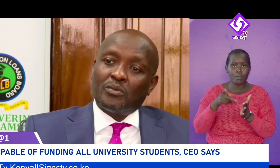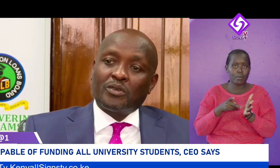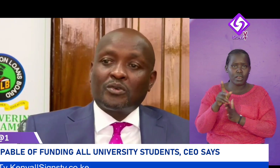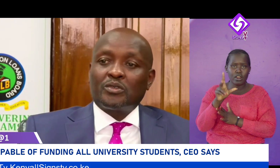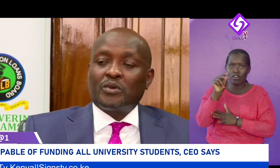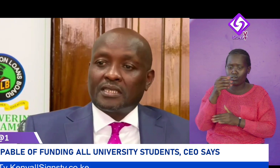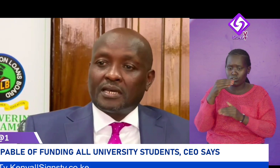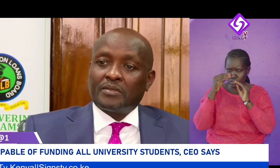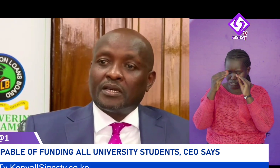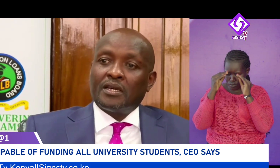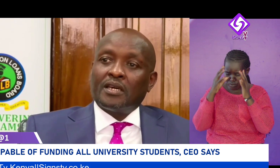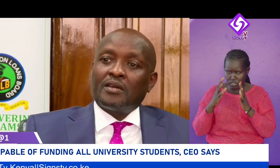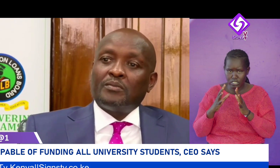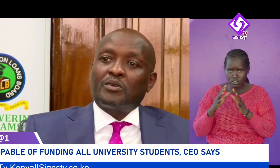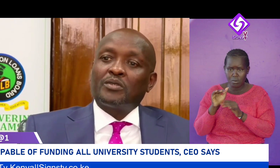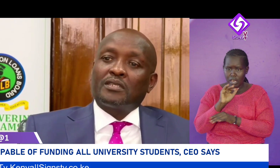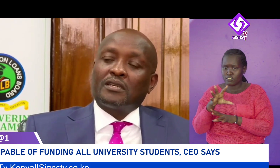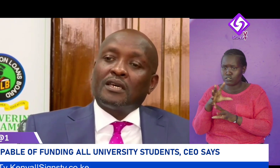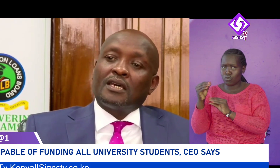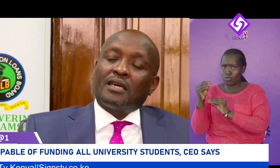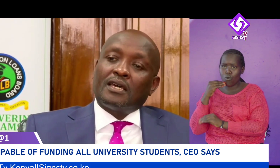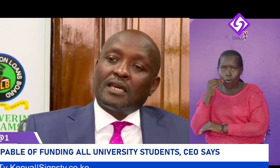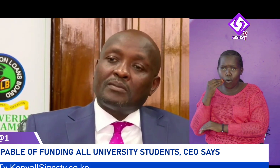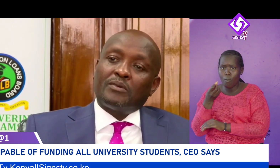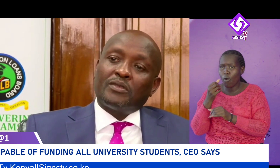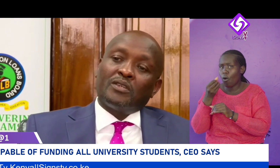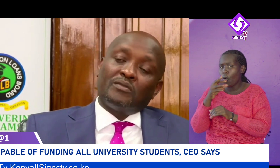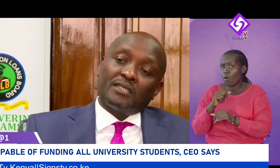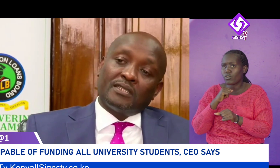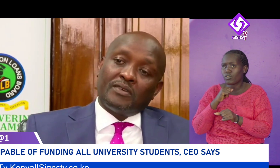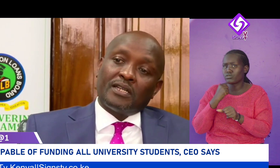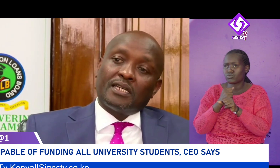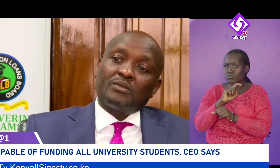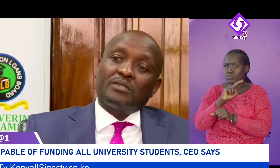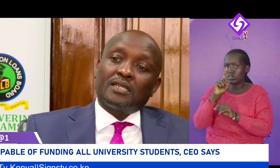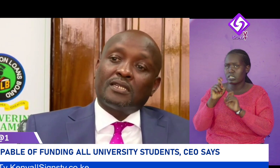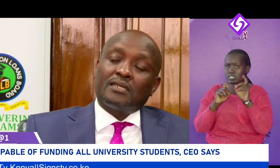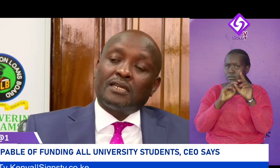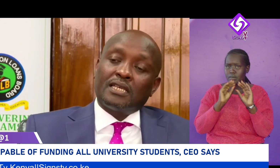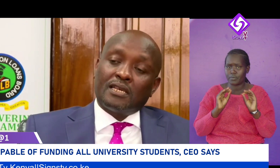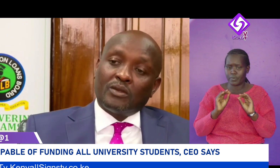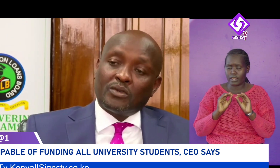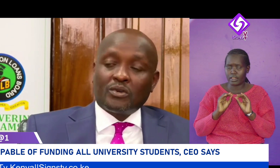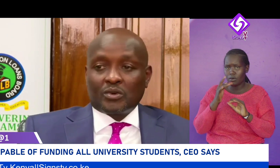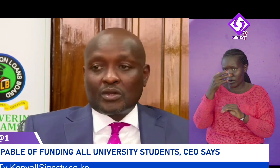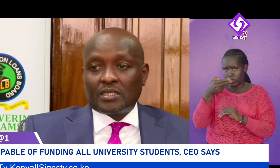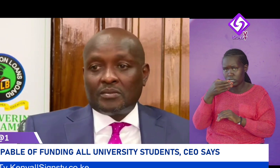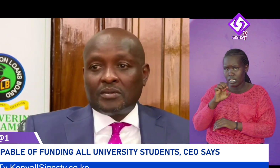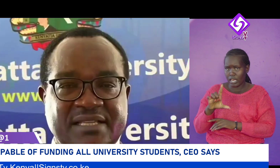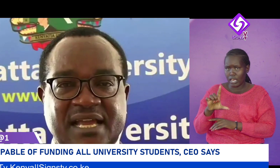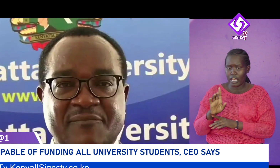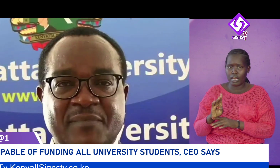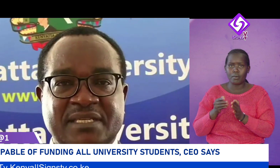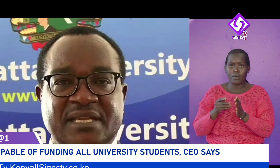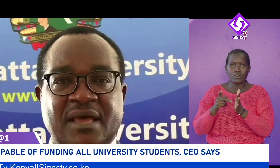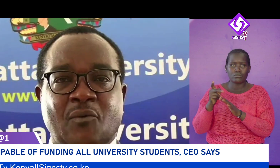or not to do exams because HELB or the university's fund has not sent either the loan or scholarship. As a government, we are